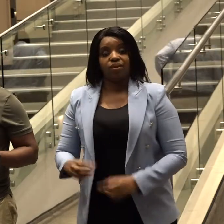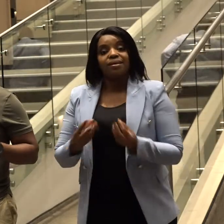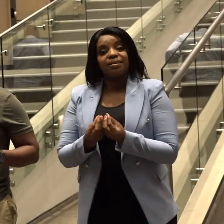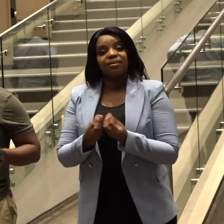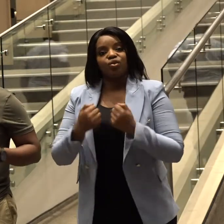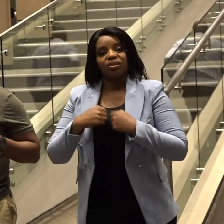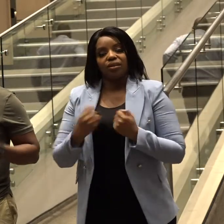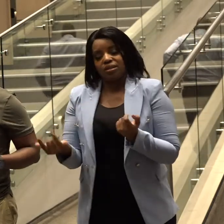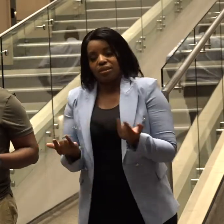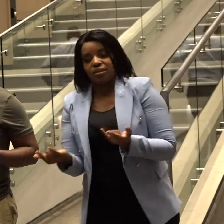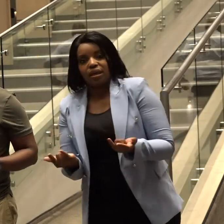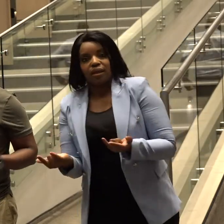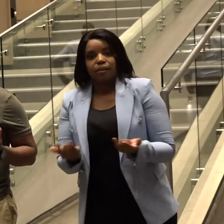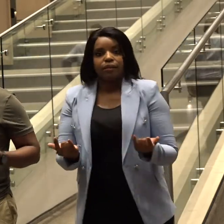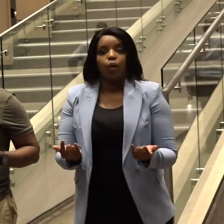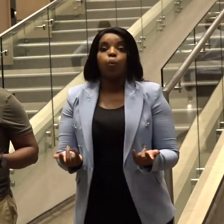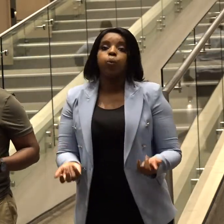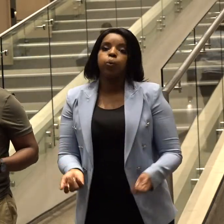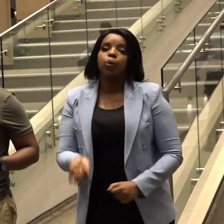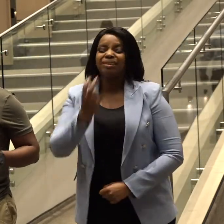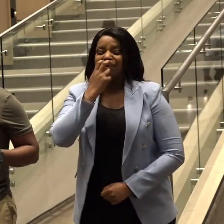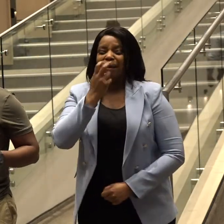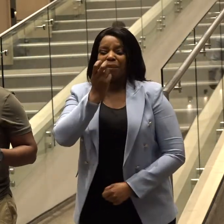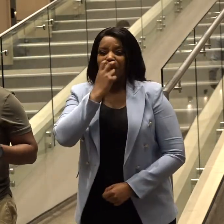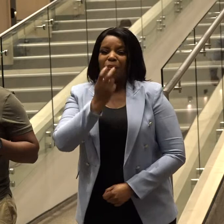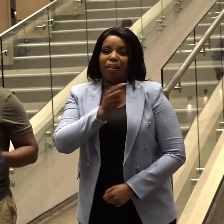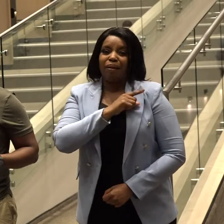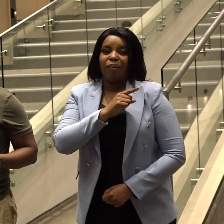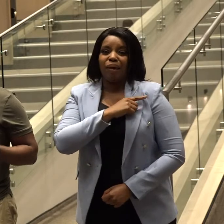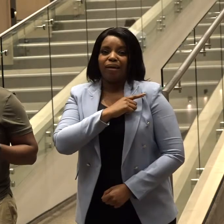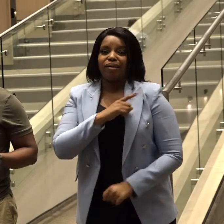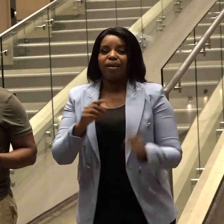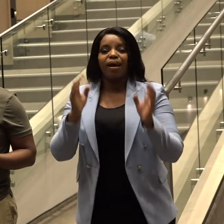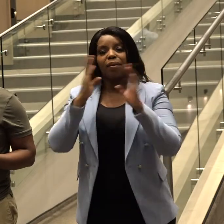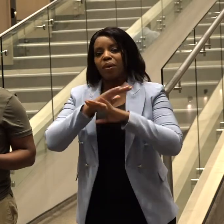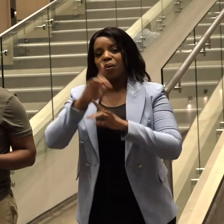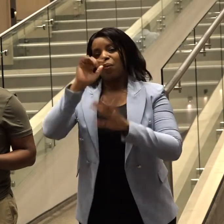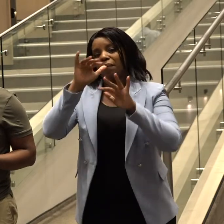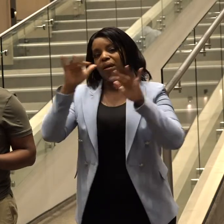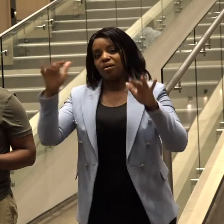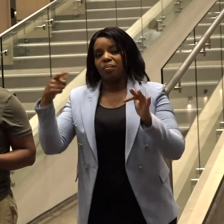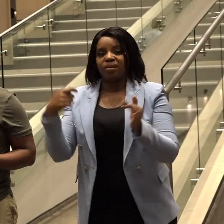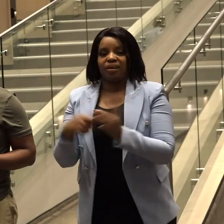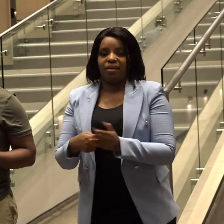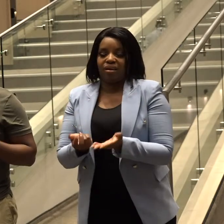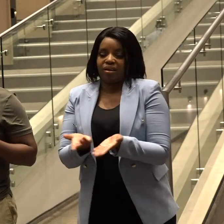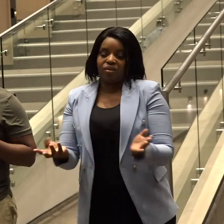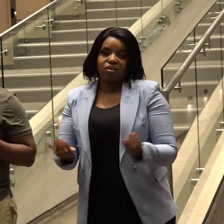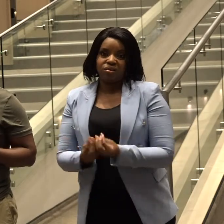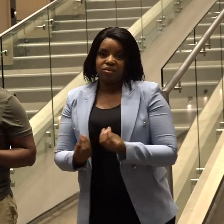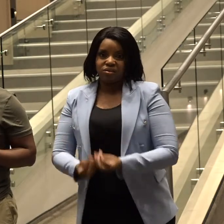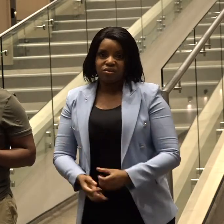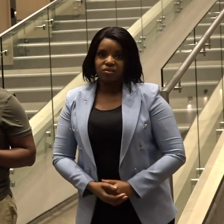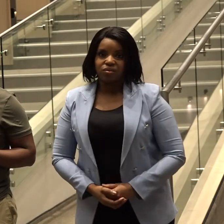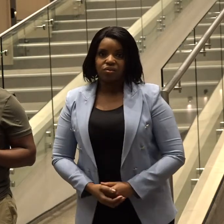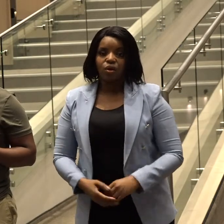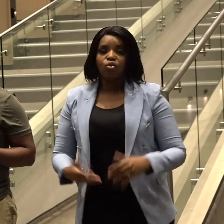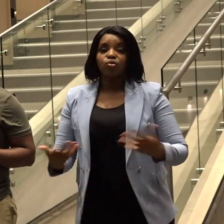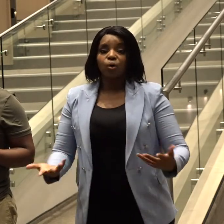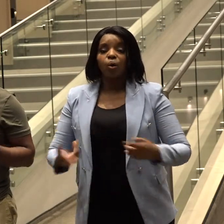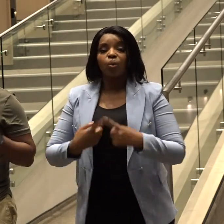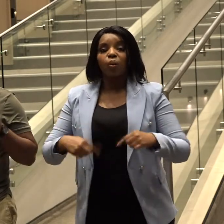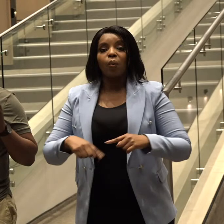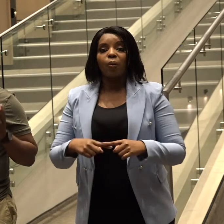selling gets to Rod because nobody is buying such stuff so we are hungry